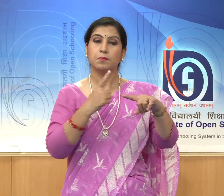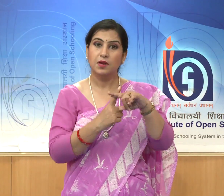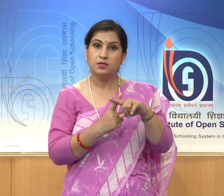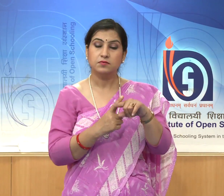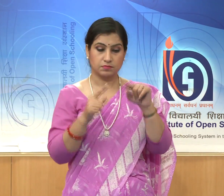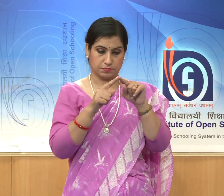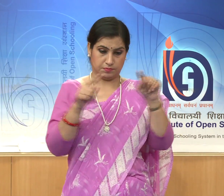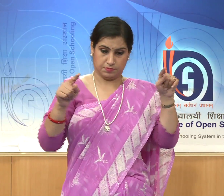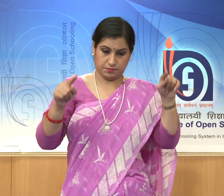and rectangles.